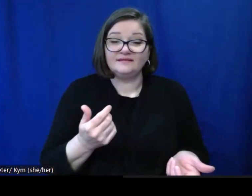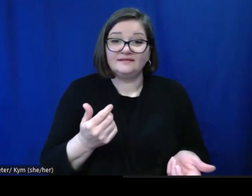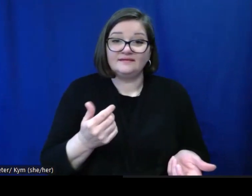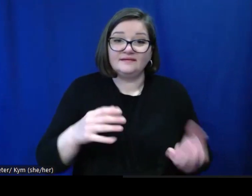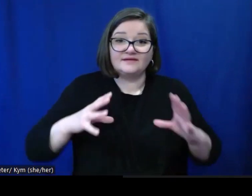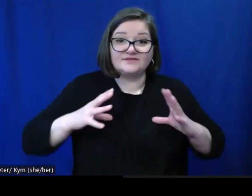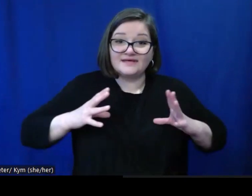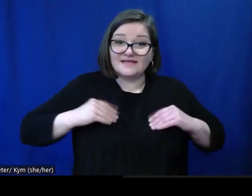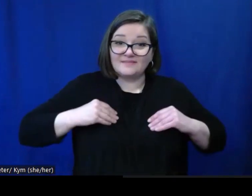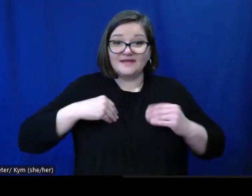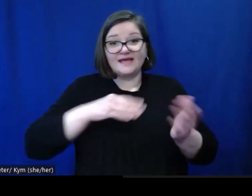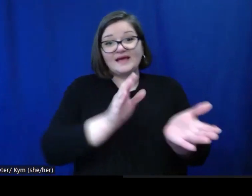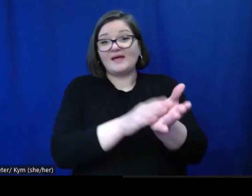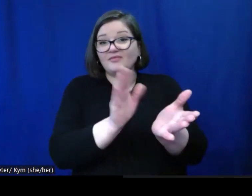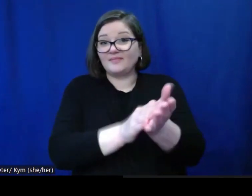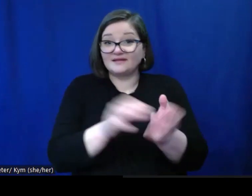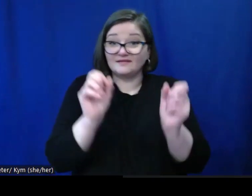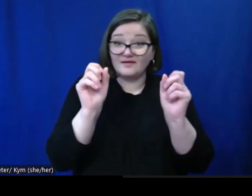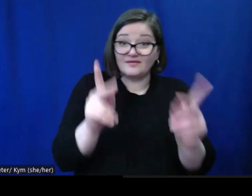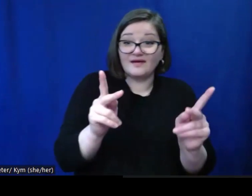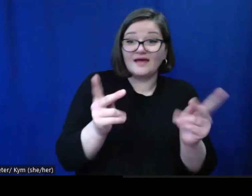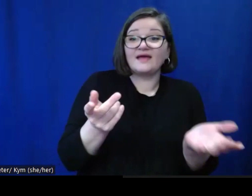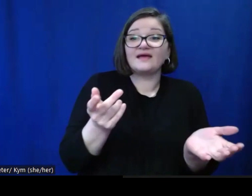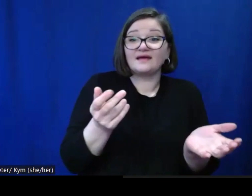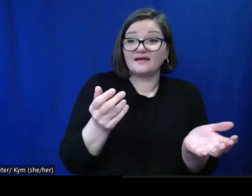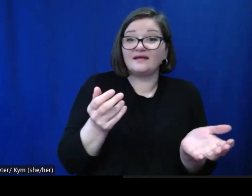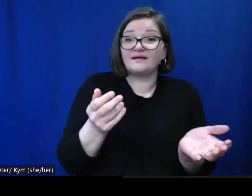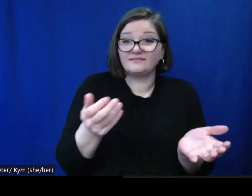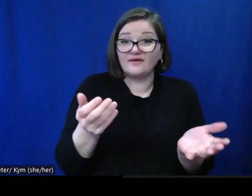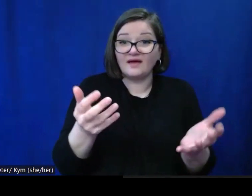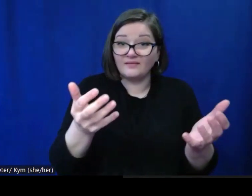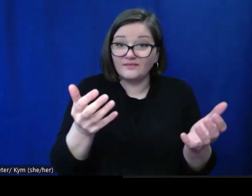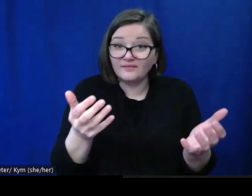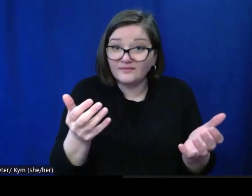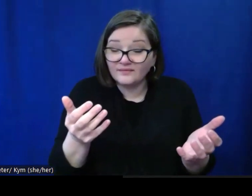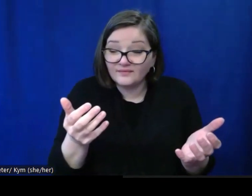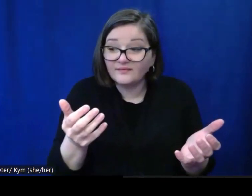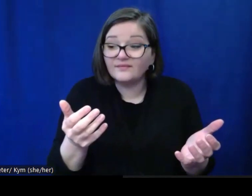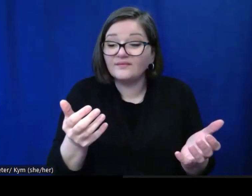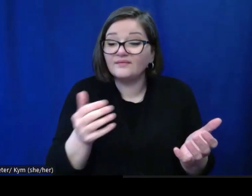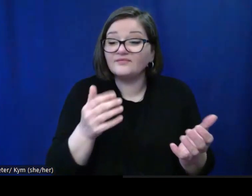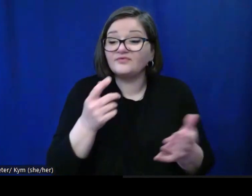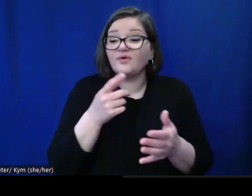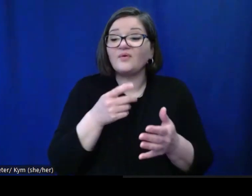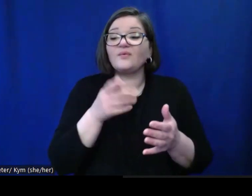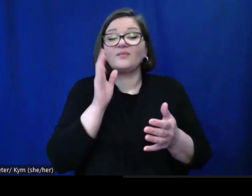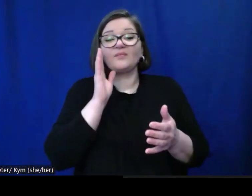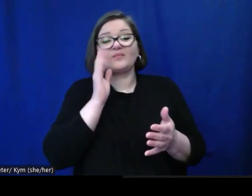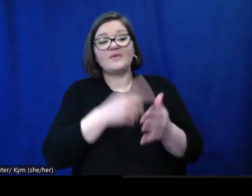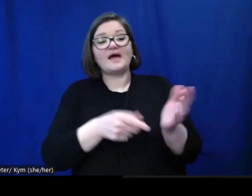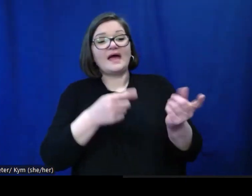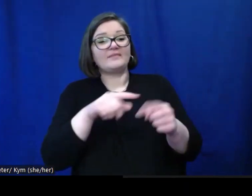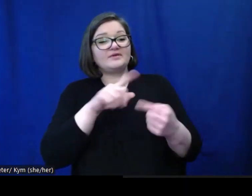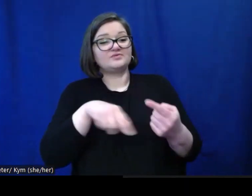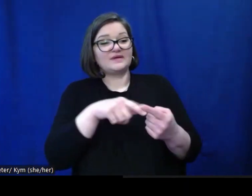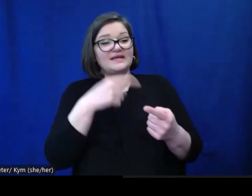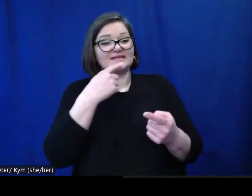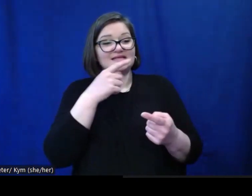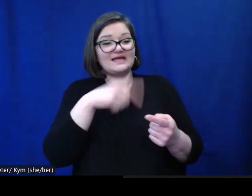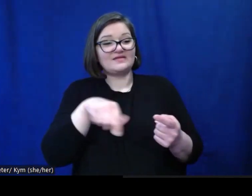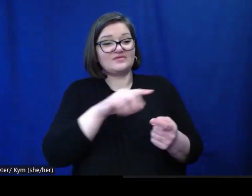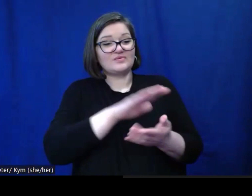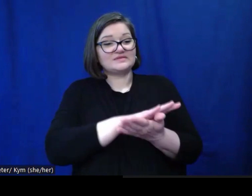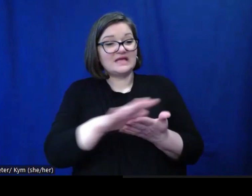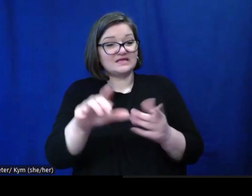right? So again, I'd invite people to say, so what happens when I say these kind? Because a lot of times it's not that we don't want to say the